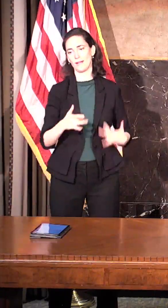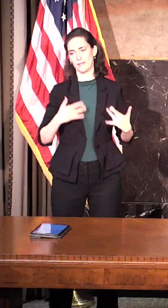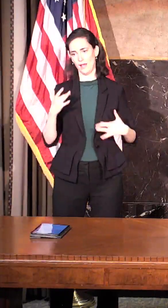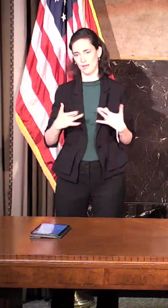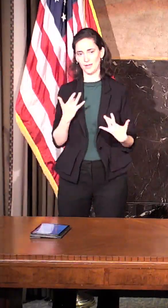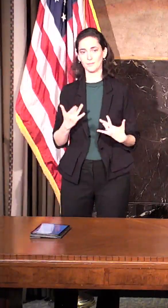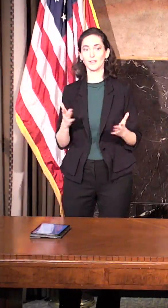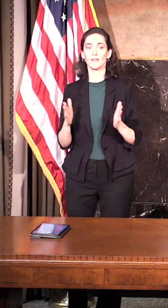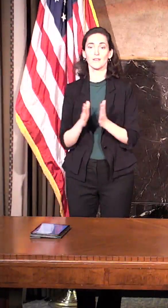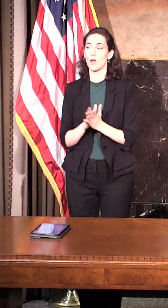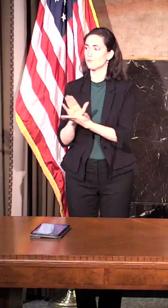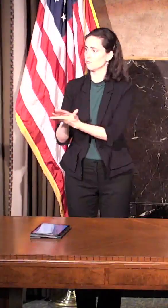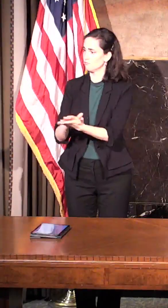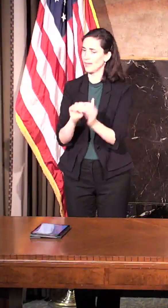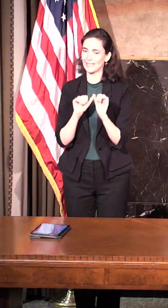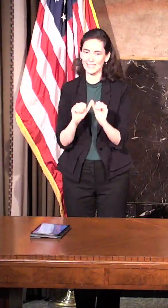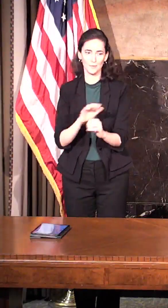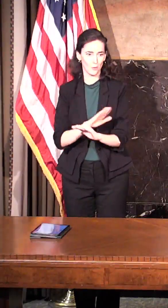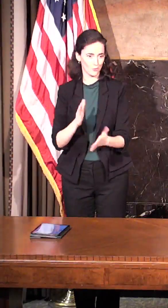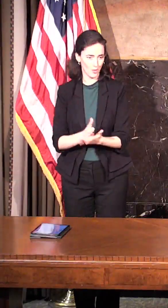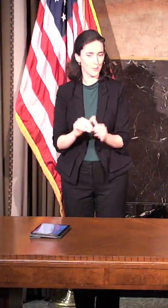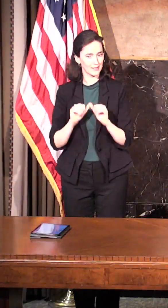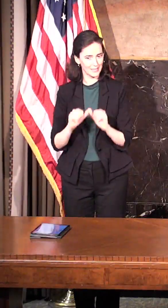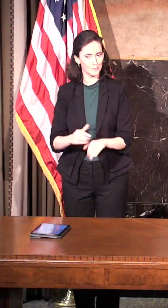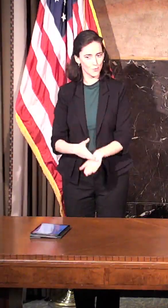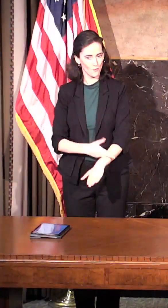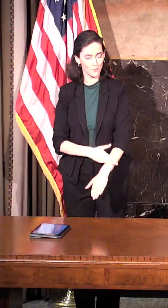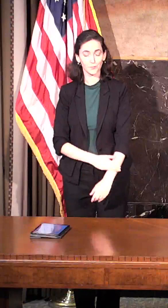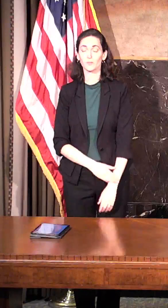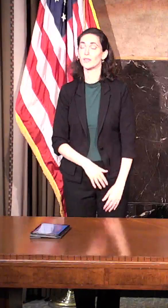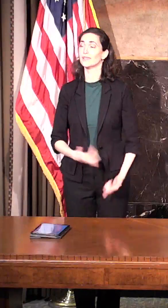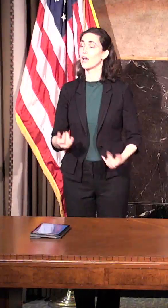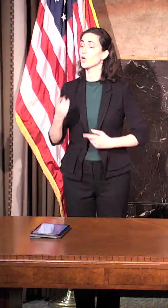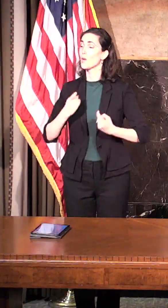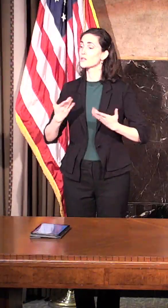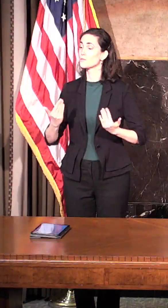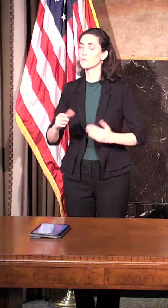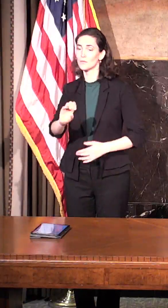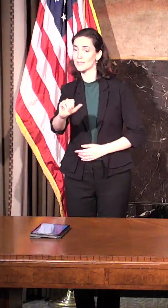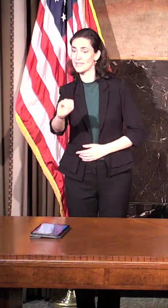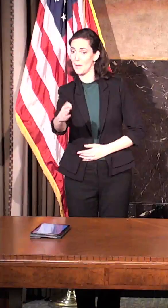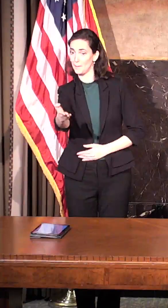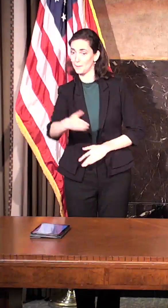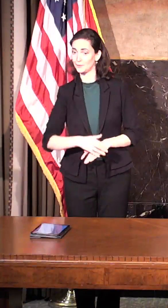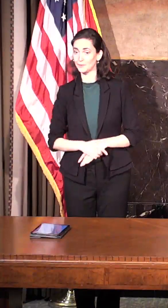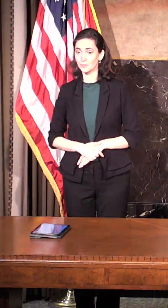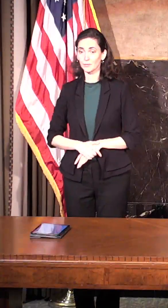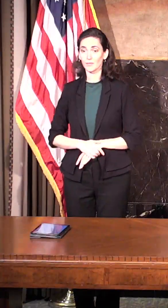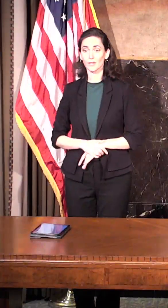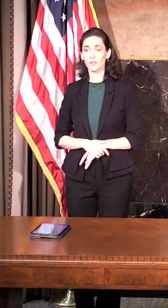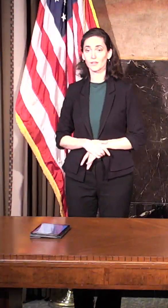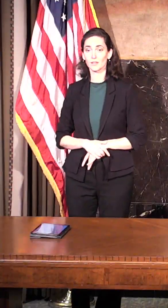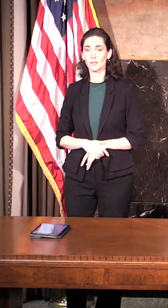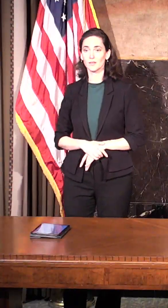that, I'd be happy to take any questions. Sam? It seems like a lot of people are, even though